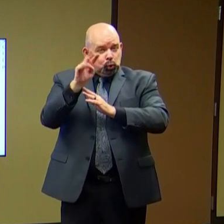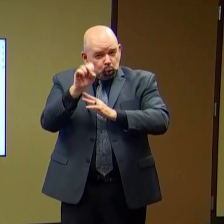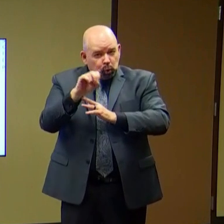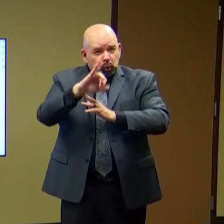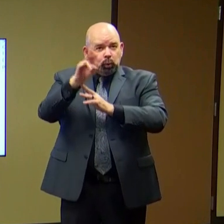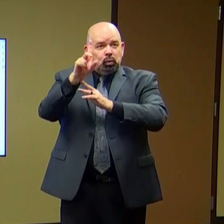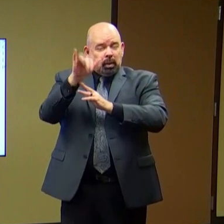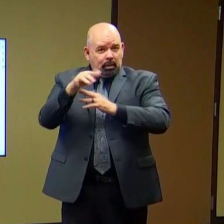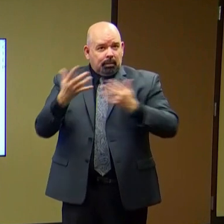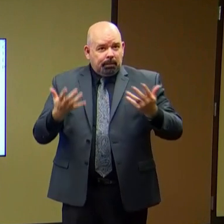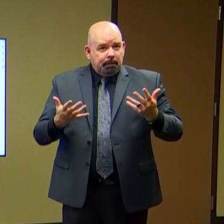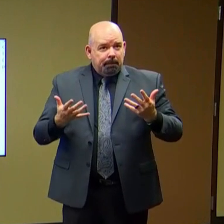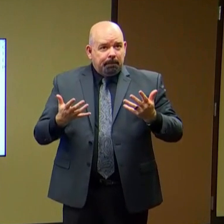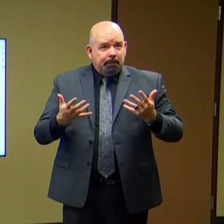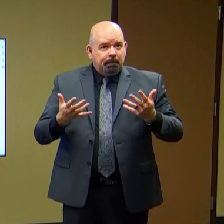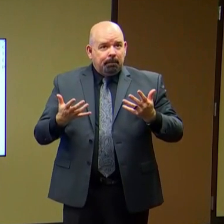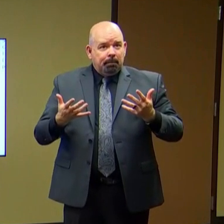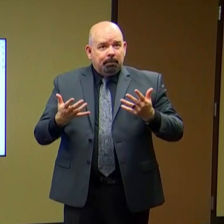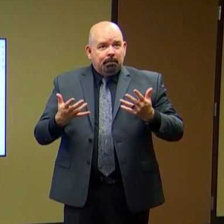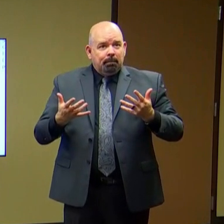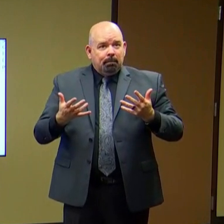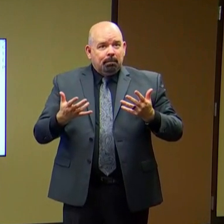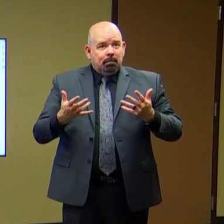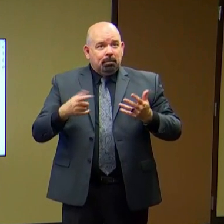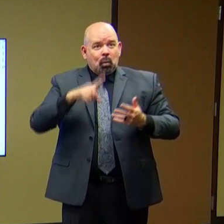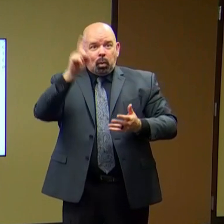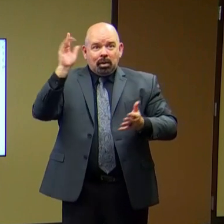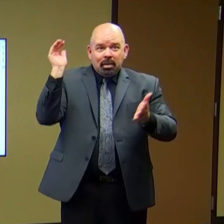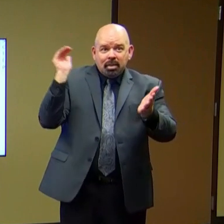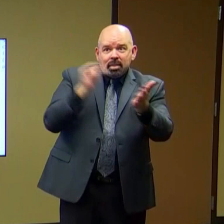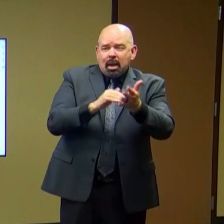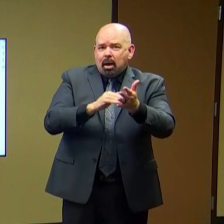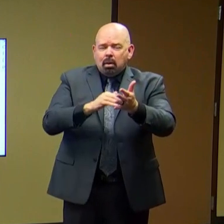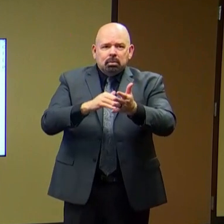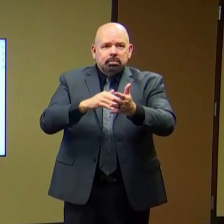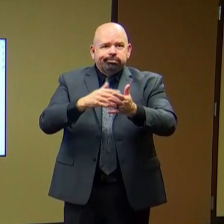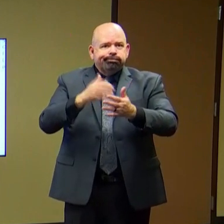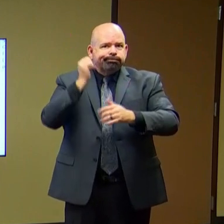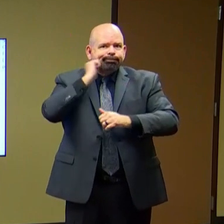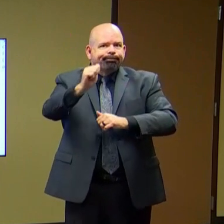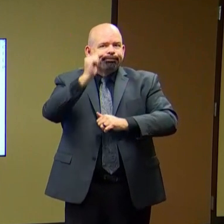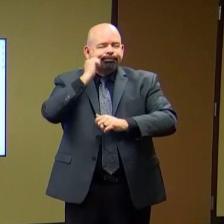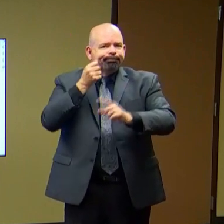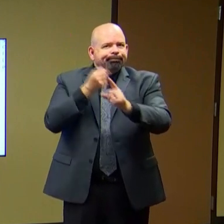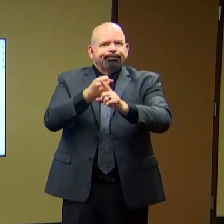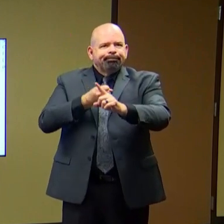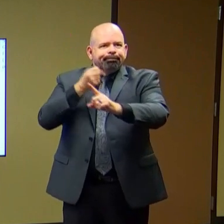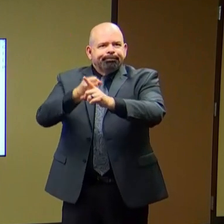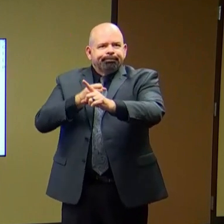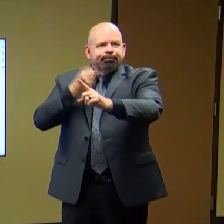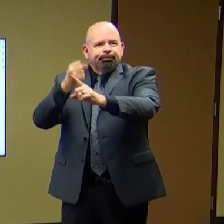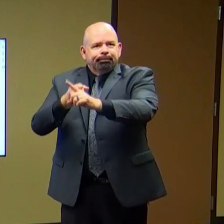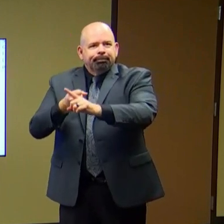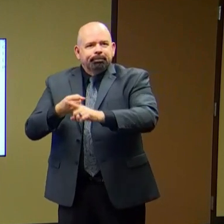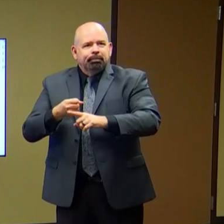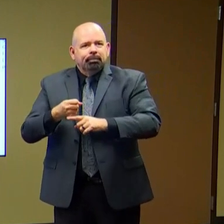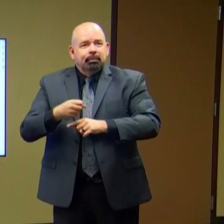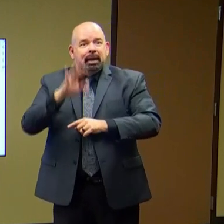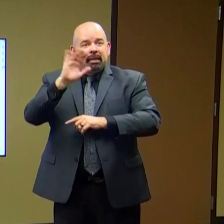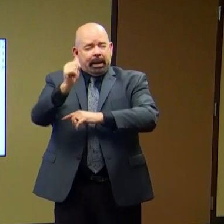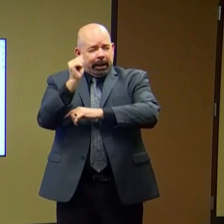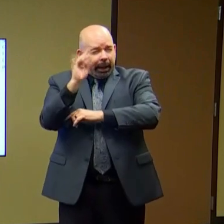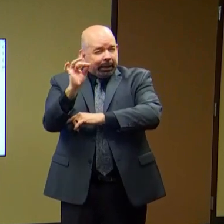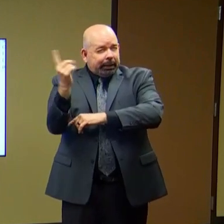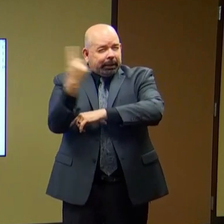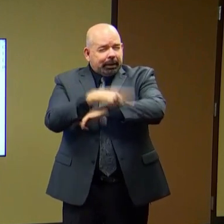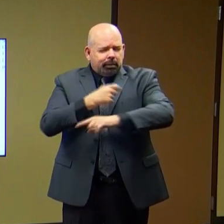started to get 1,000 new cases reported for 18 days. But then right before July